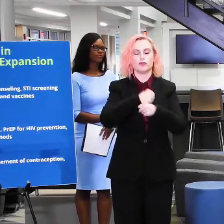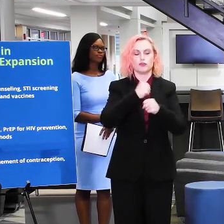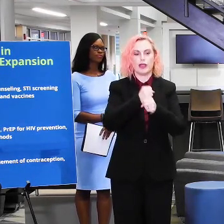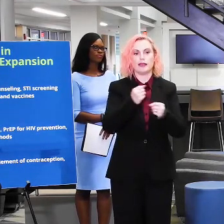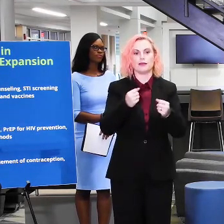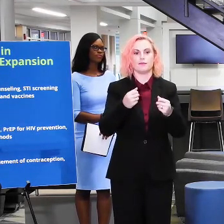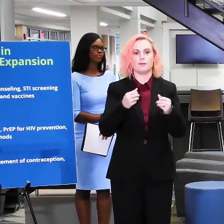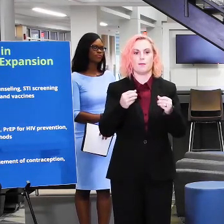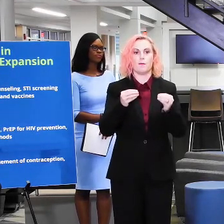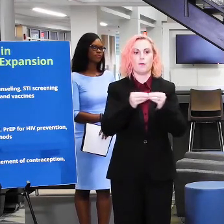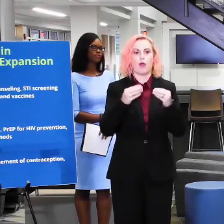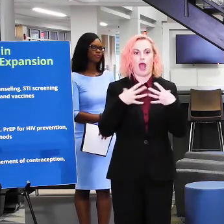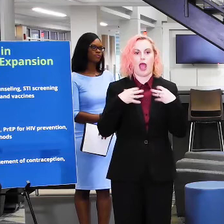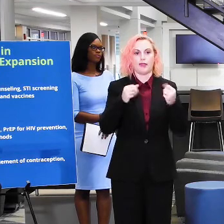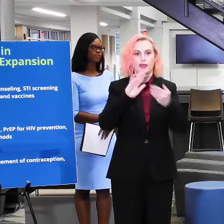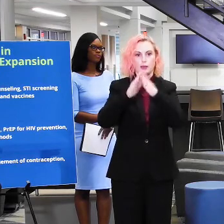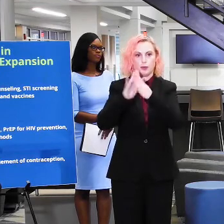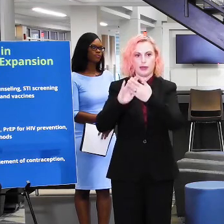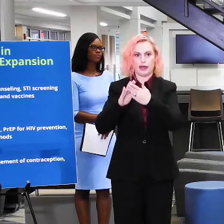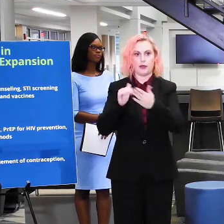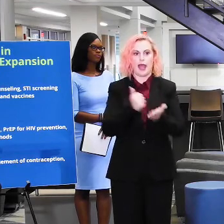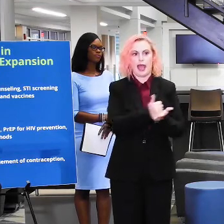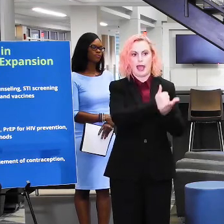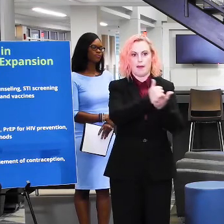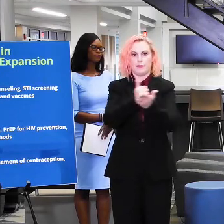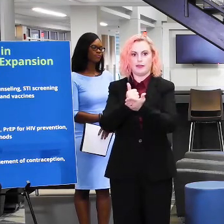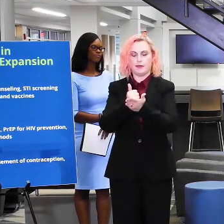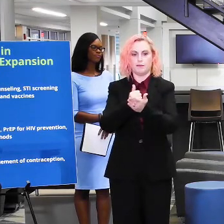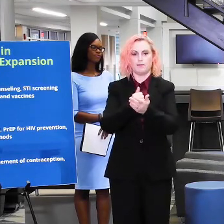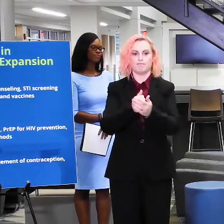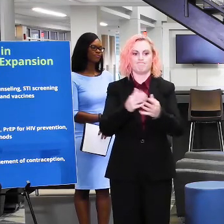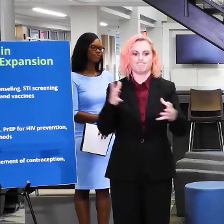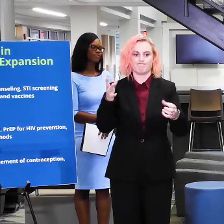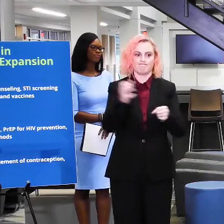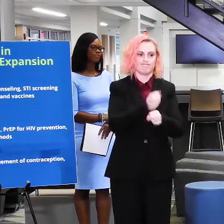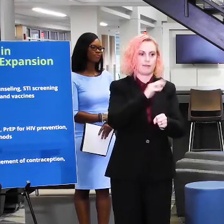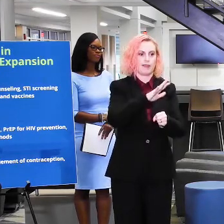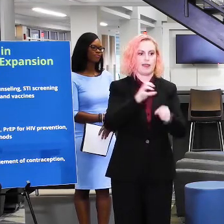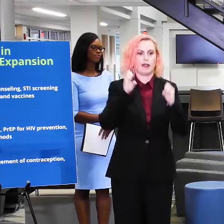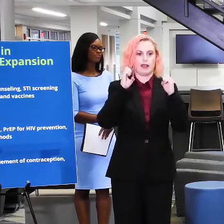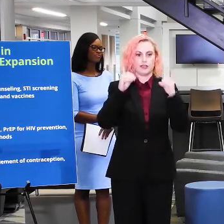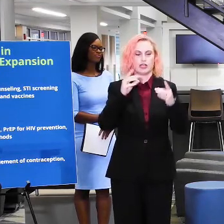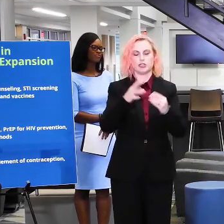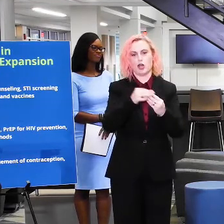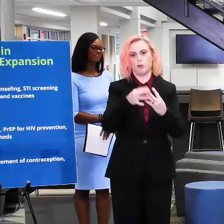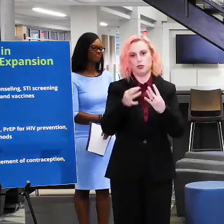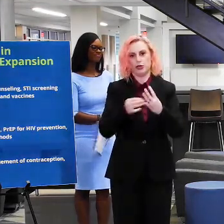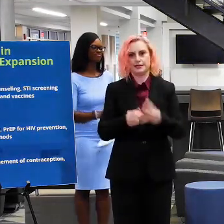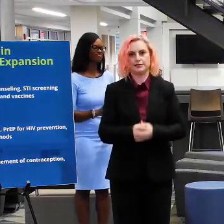take full advantage of their educational and economic opportunities. Thank you.